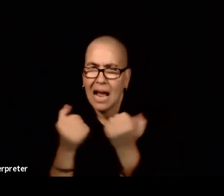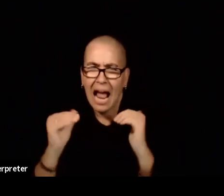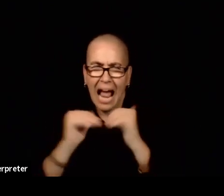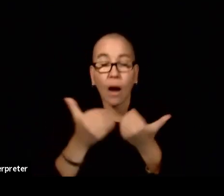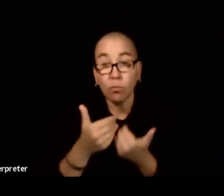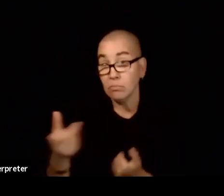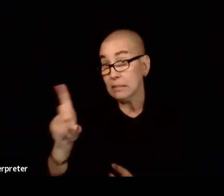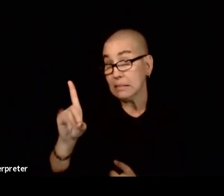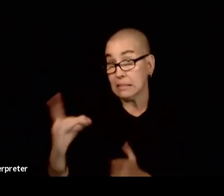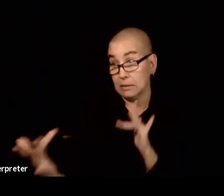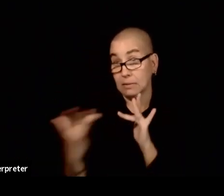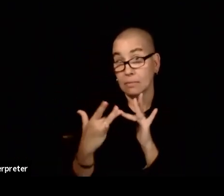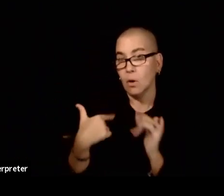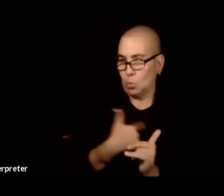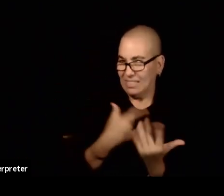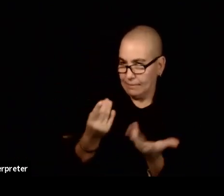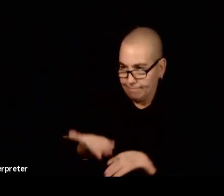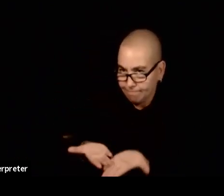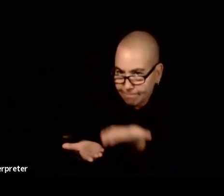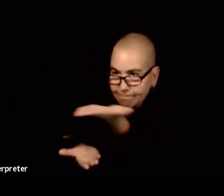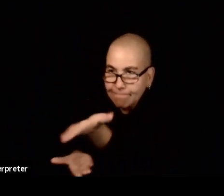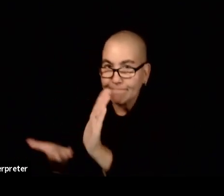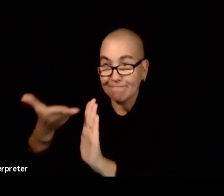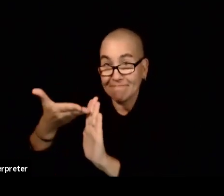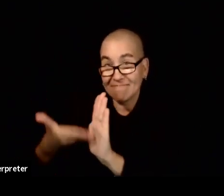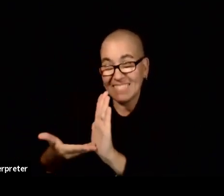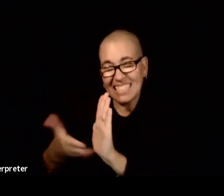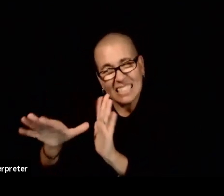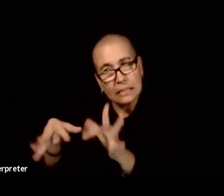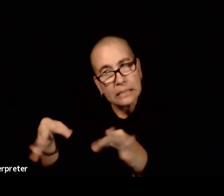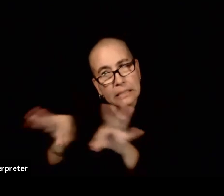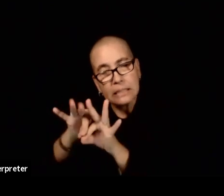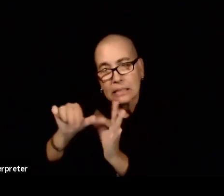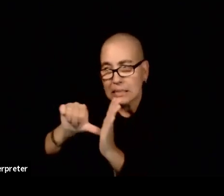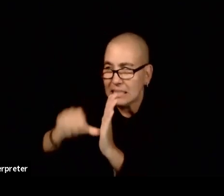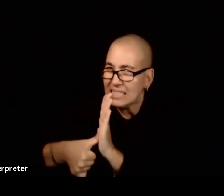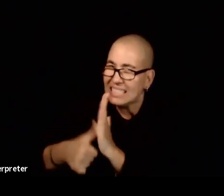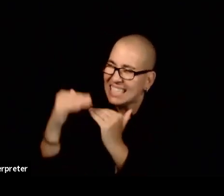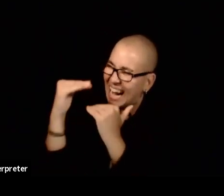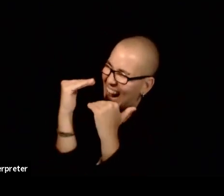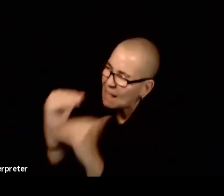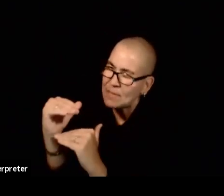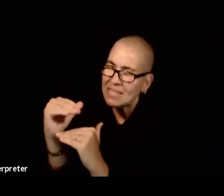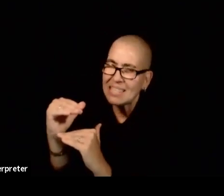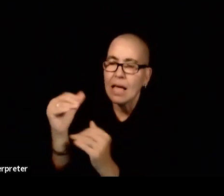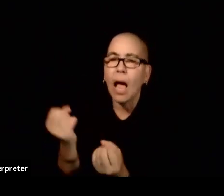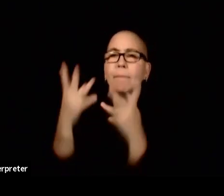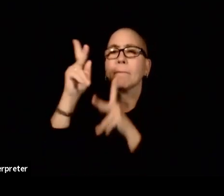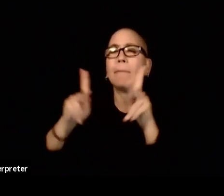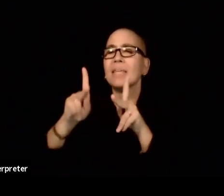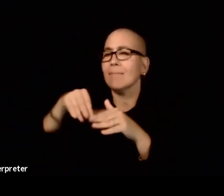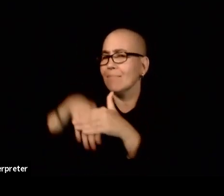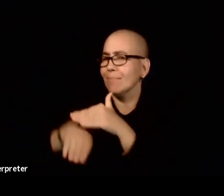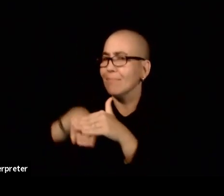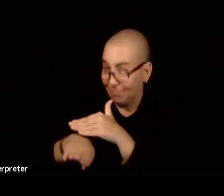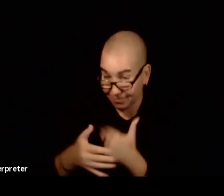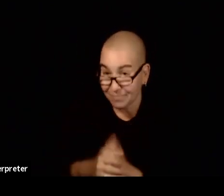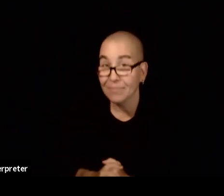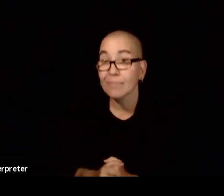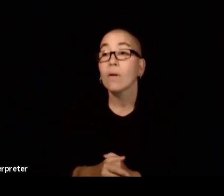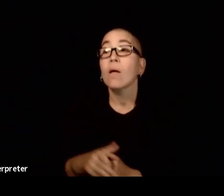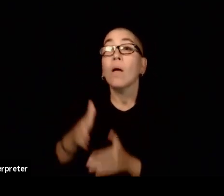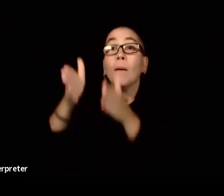about the limits of size. And then the organizers made a decision. They reached a point of